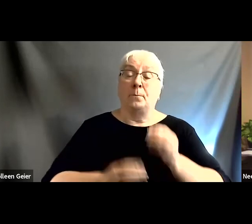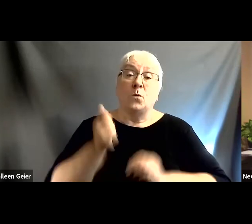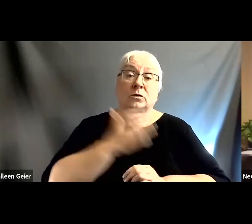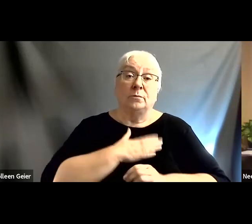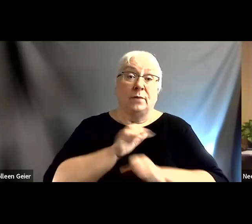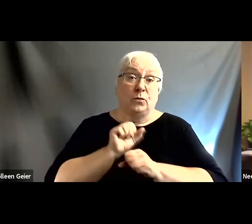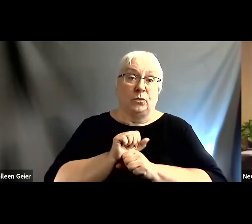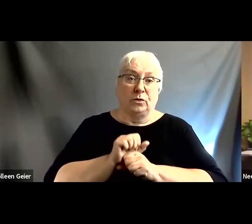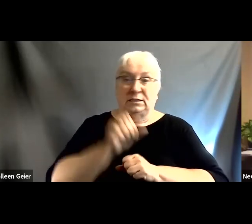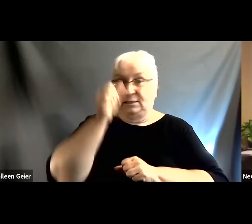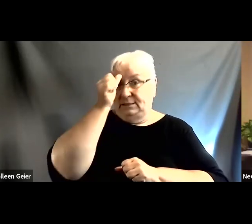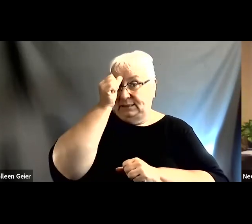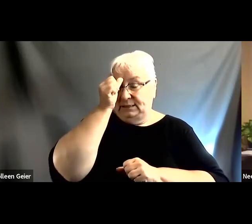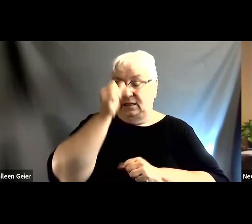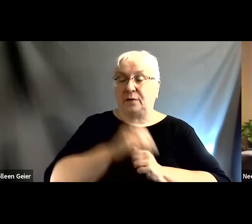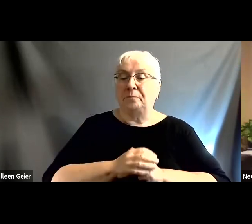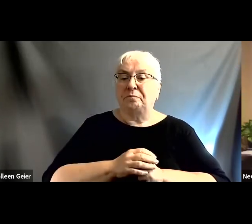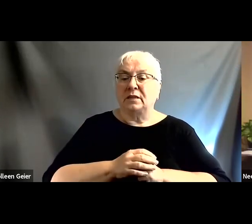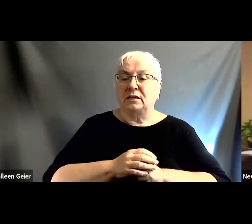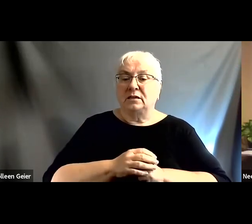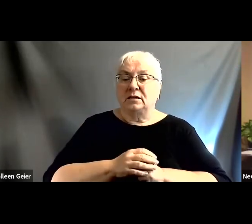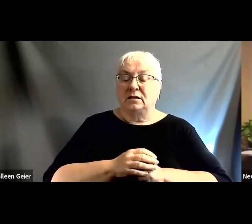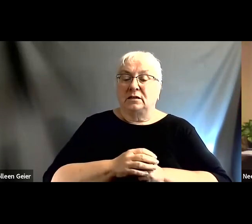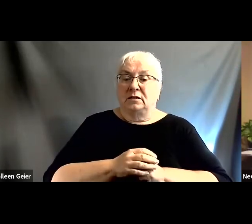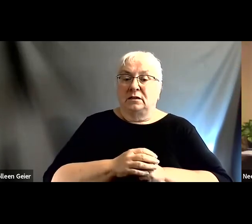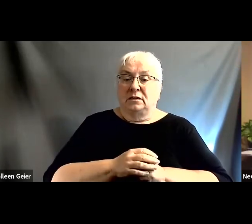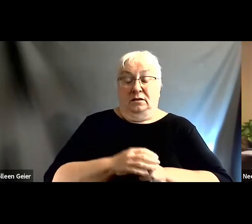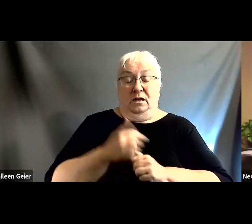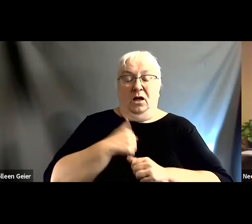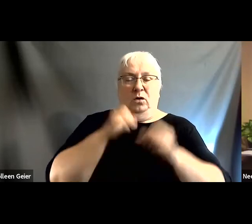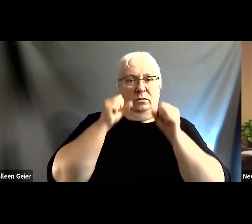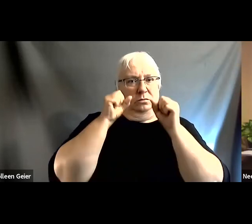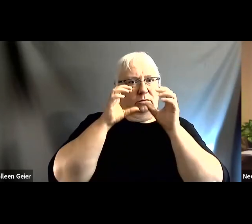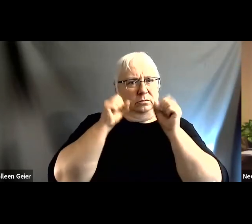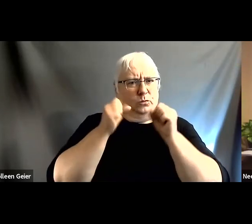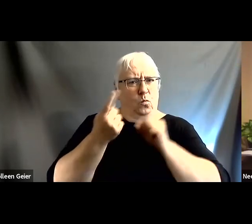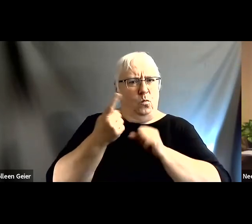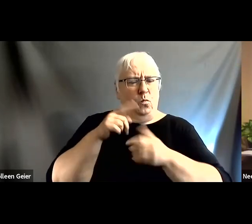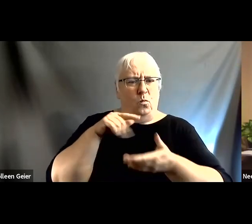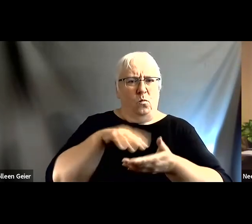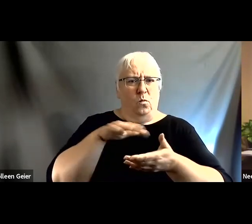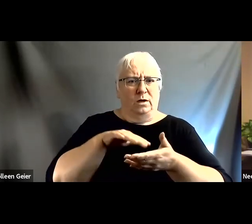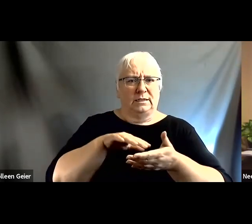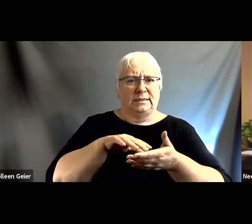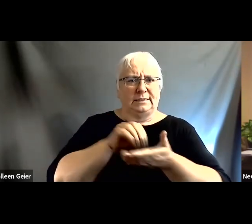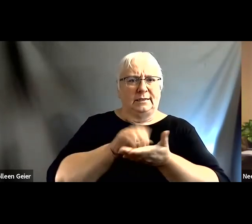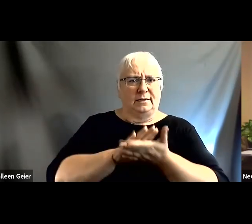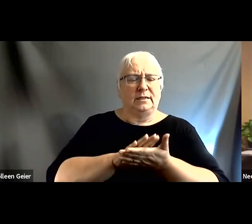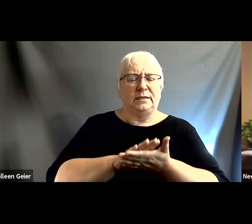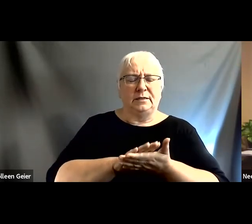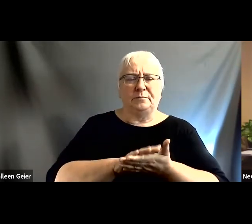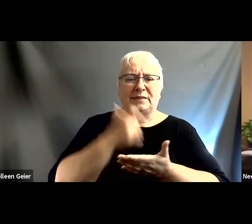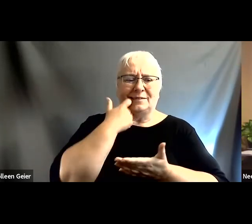very amazed by one of the studies that was released actually on July